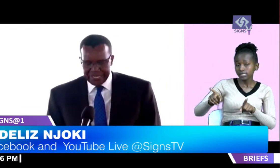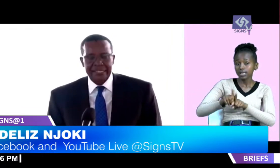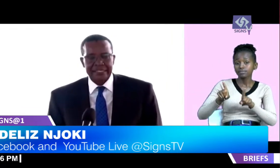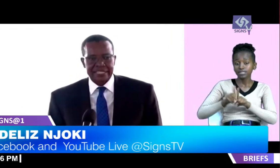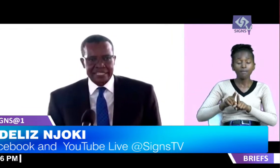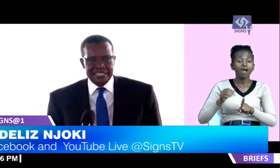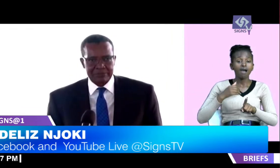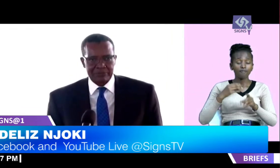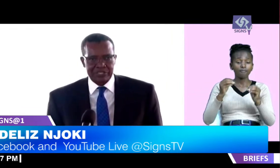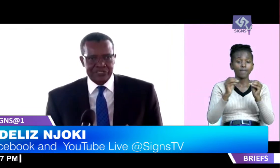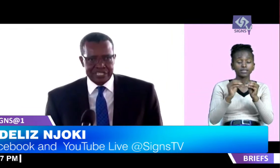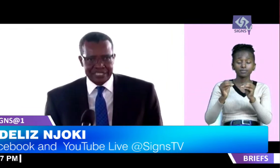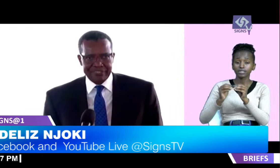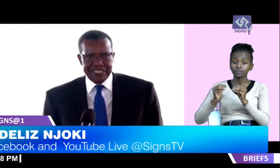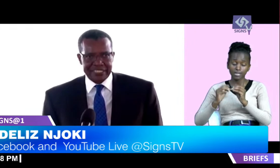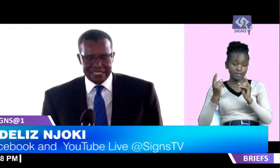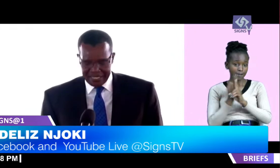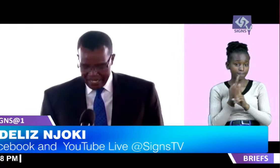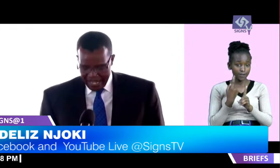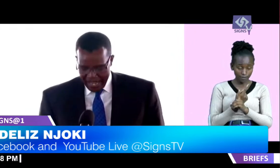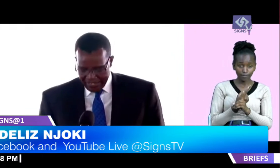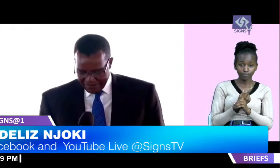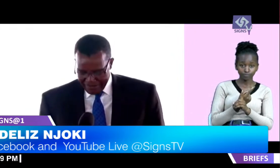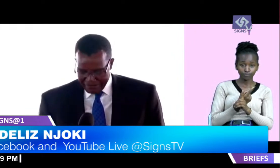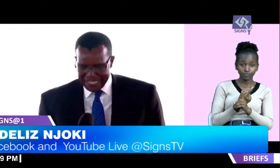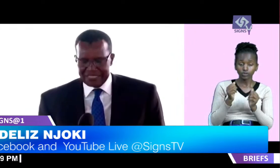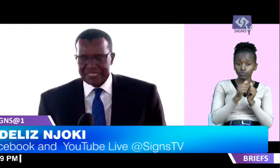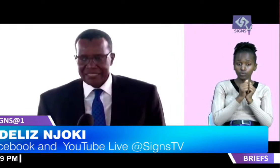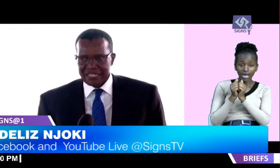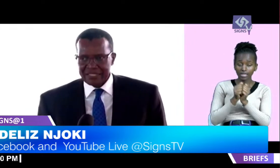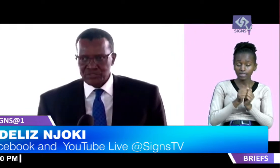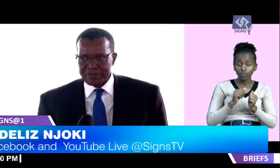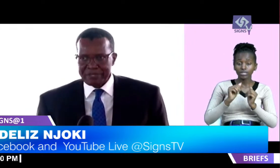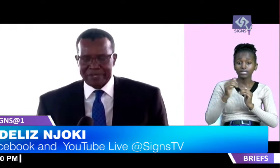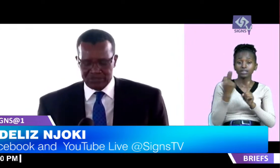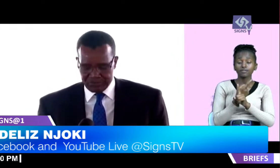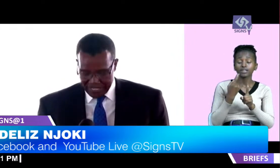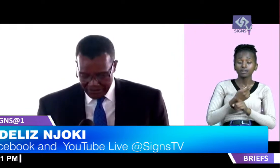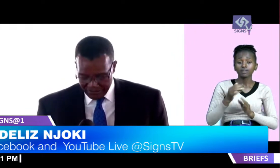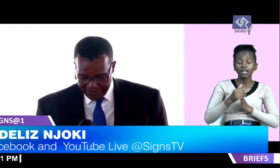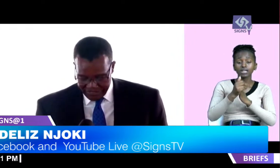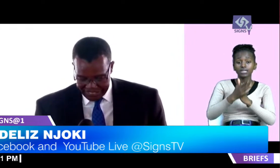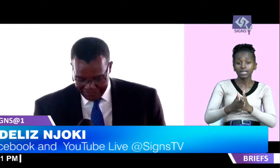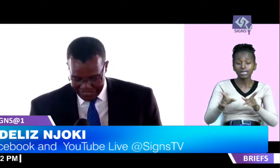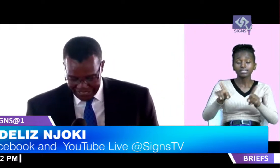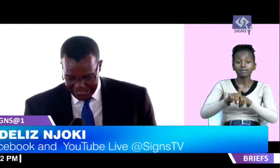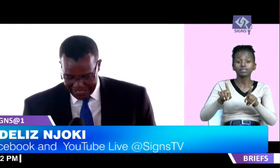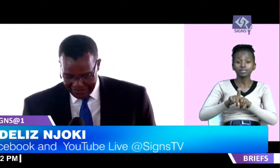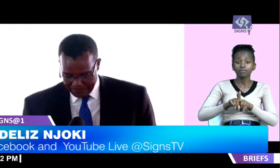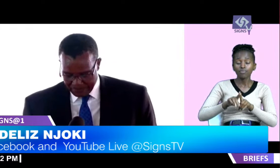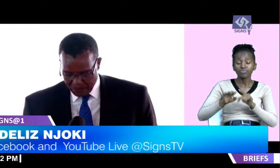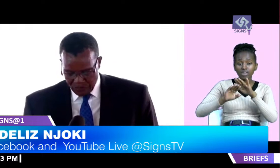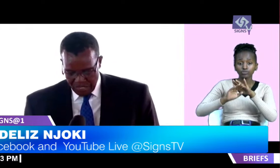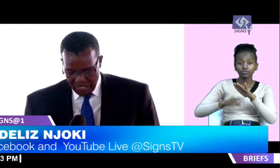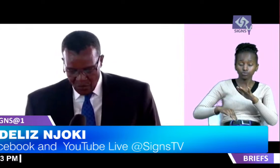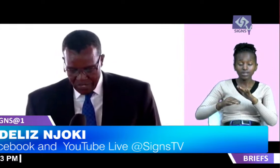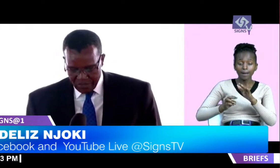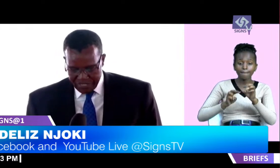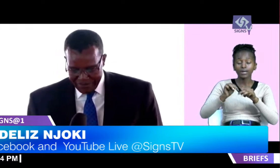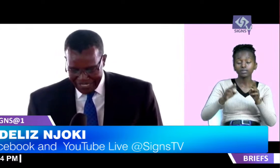the leadership of the three services and the members, the junior members of the three services. One of the